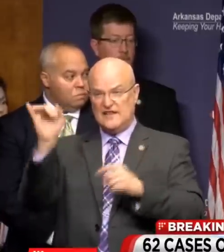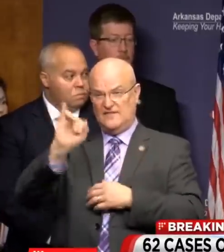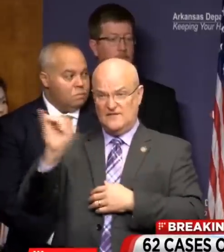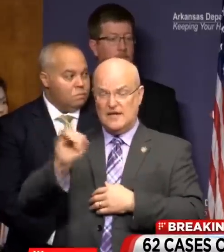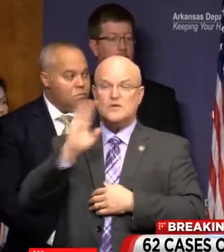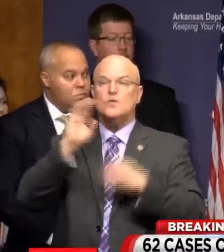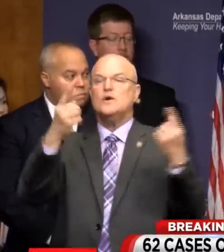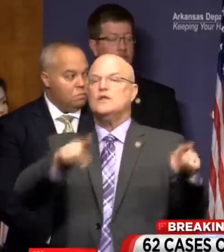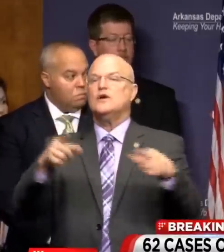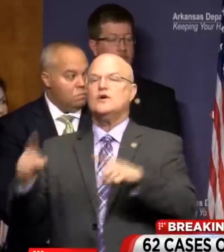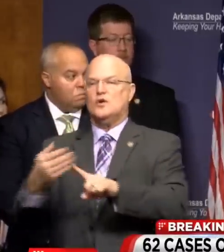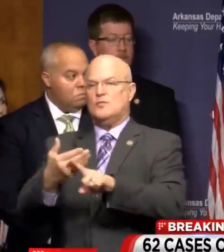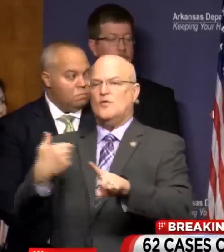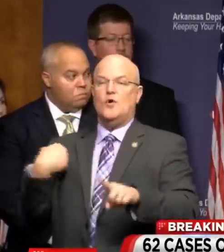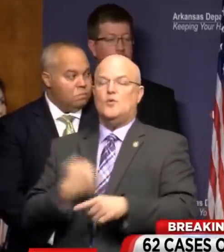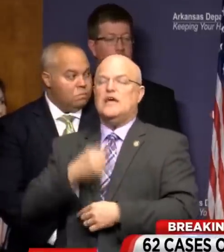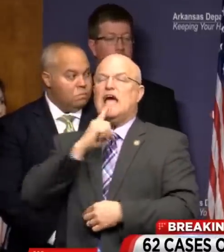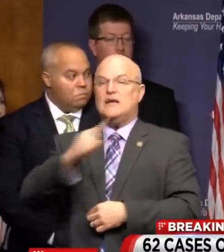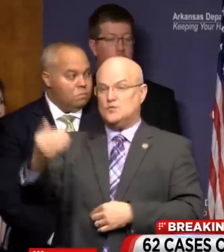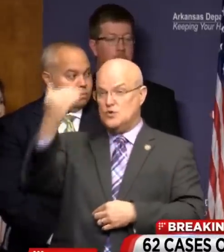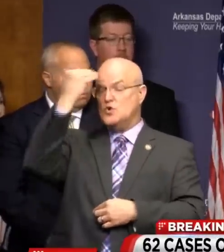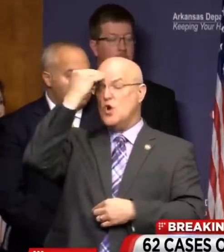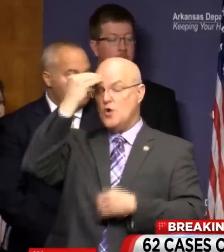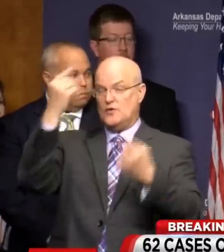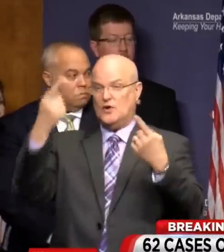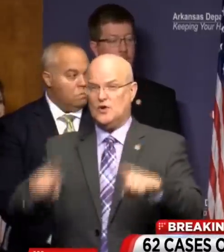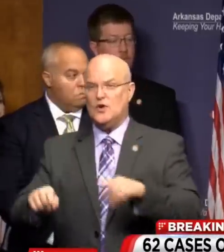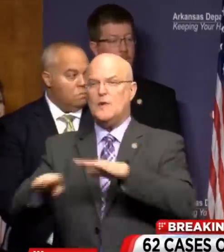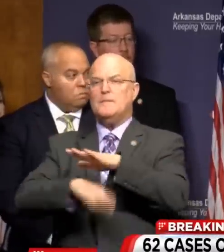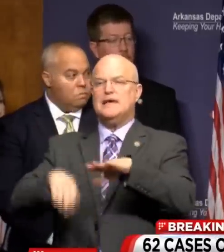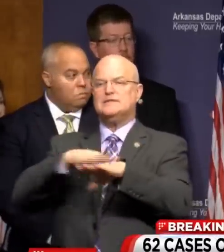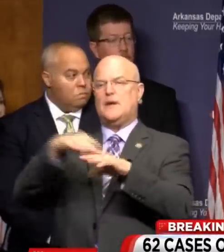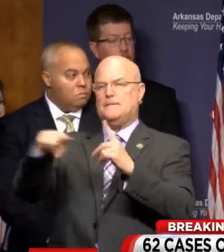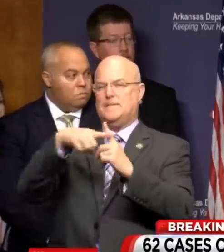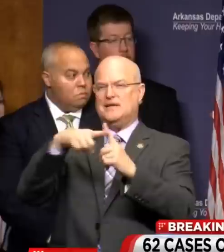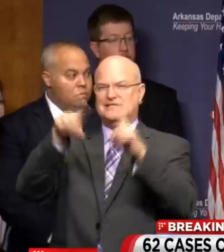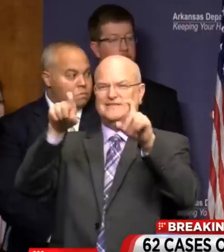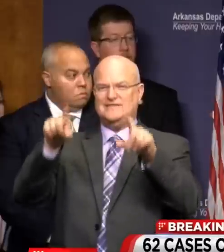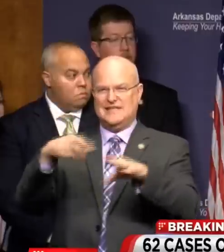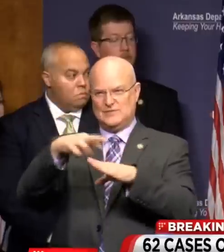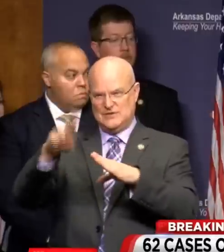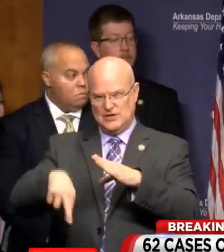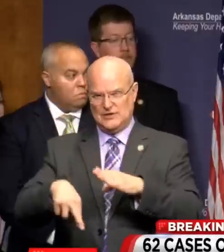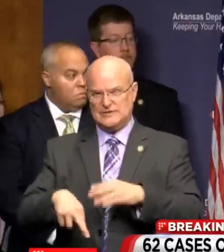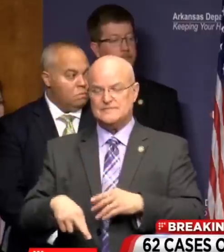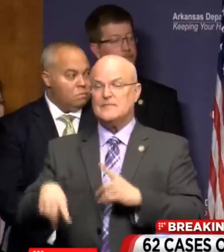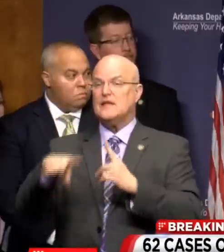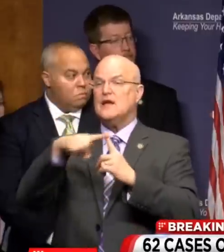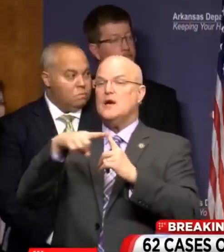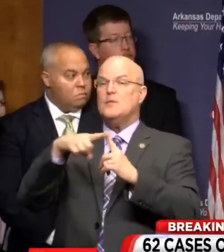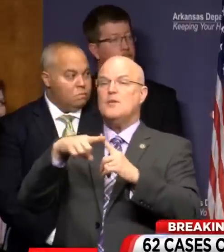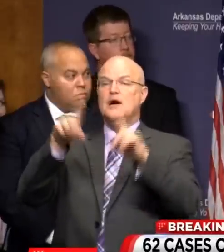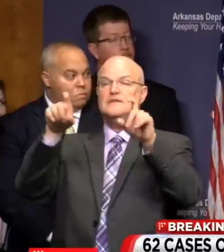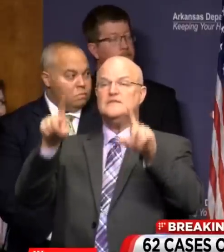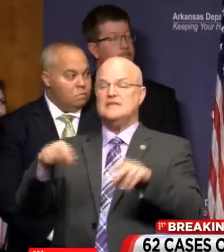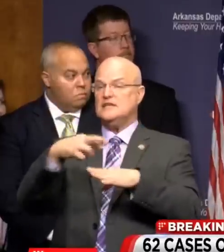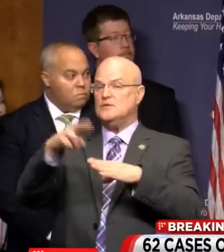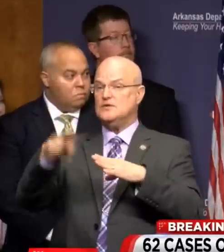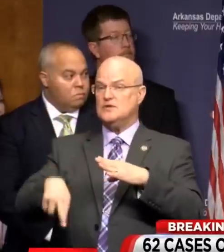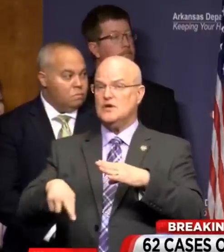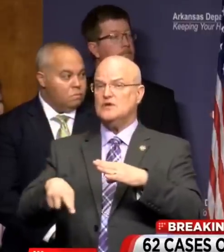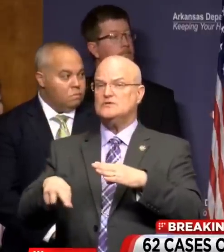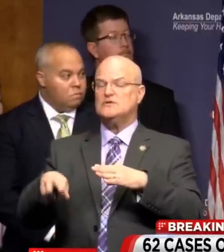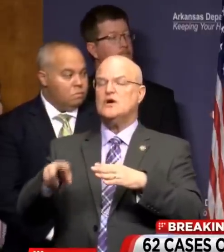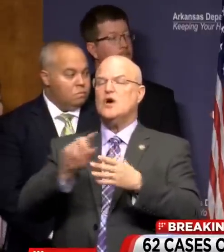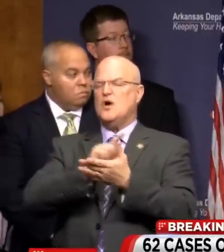infection will occur before we actually know that it occurs based on positive test results. And the positive test results would lag by